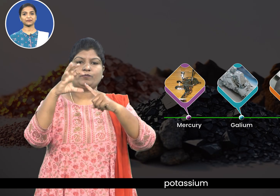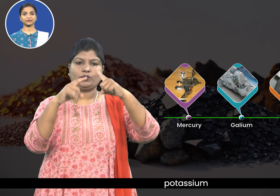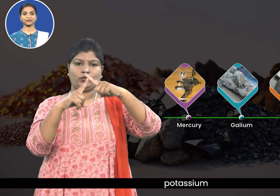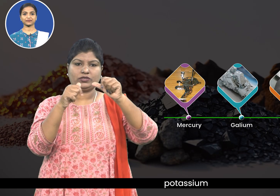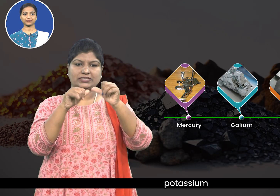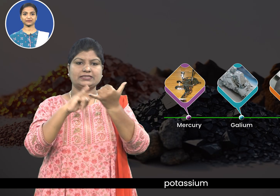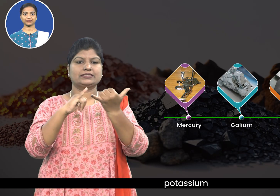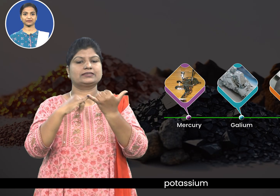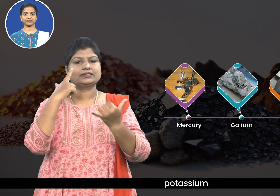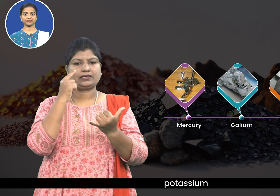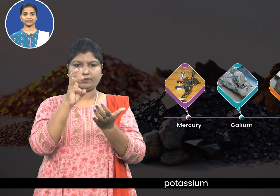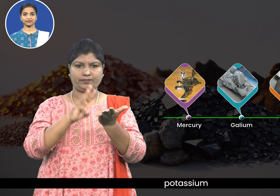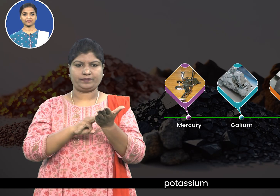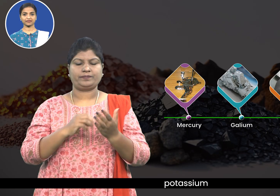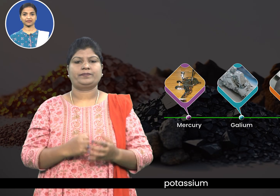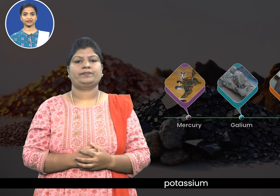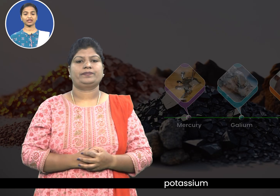potassium.